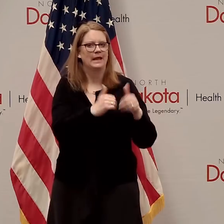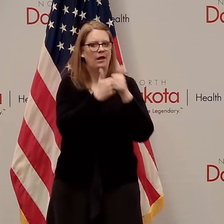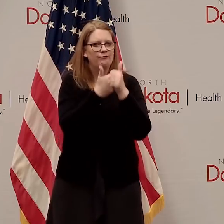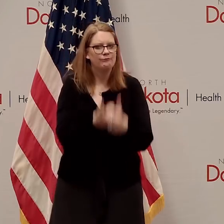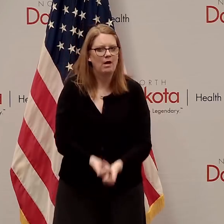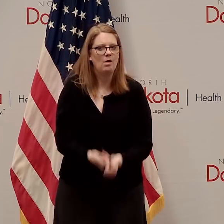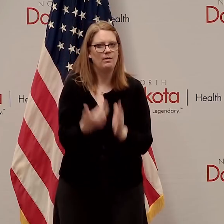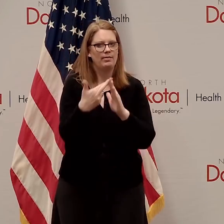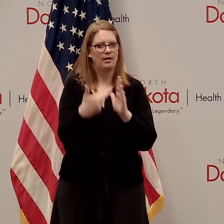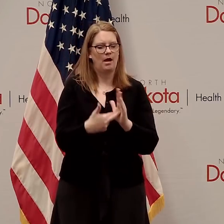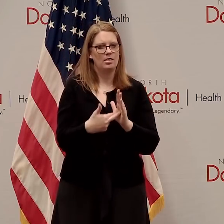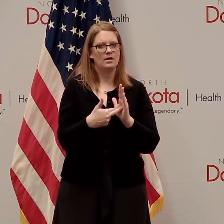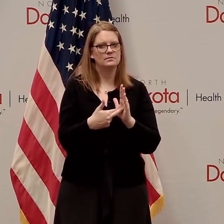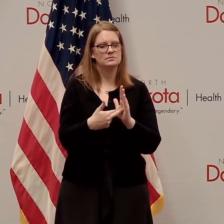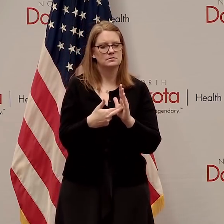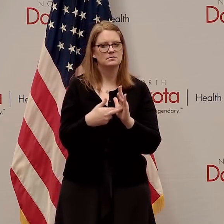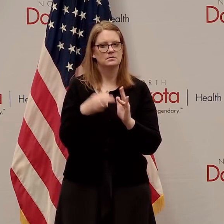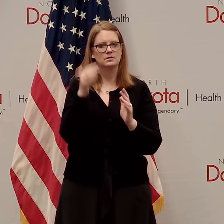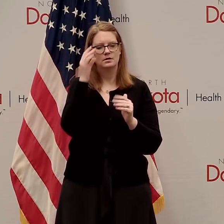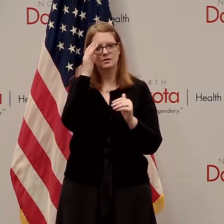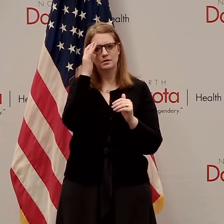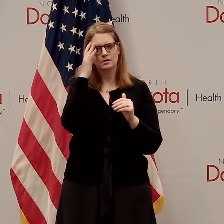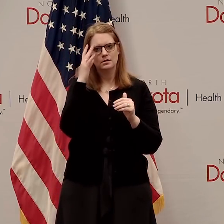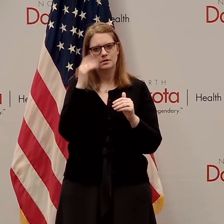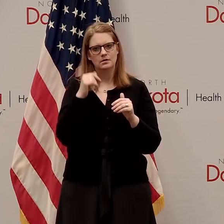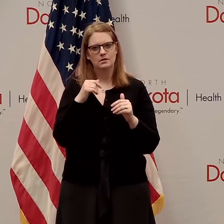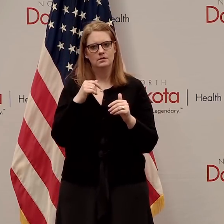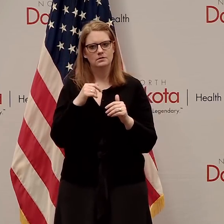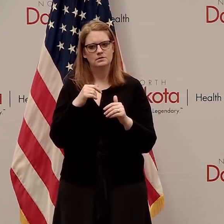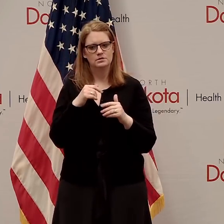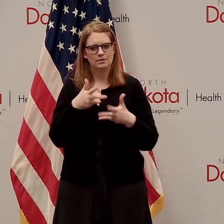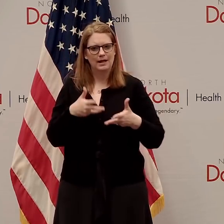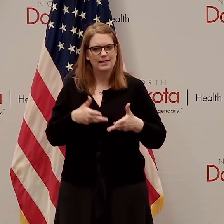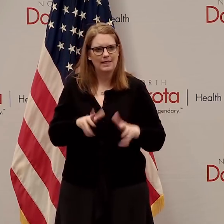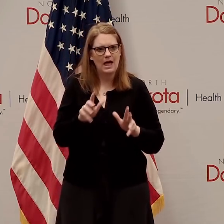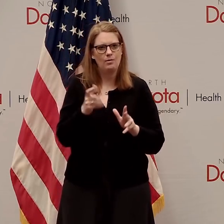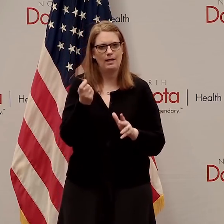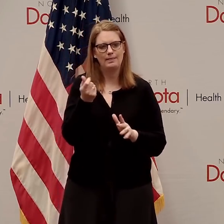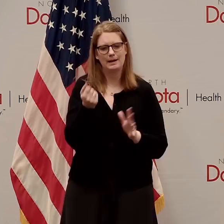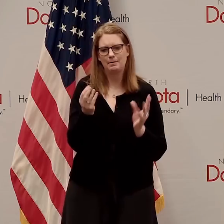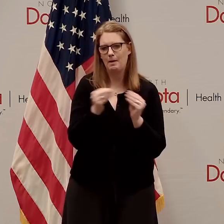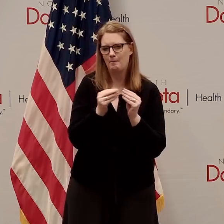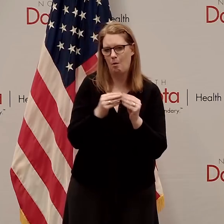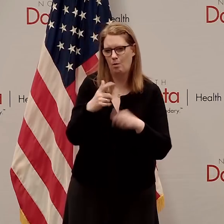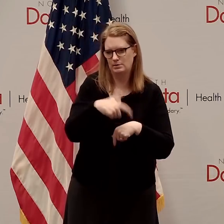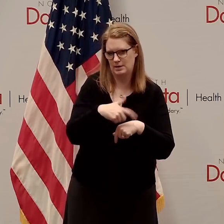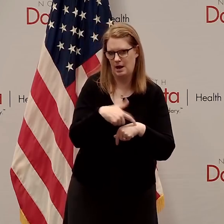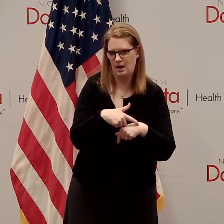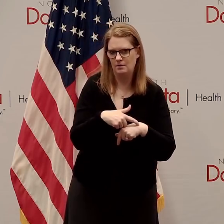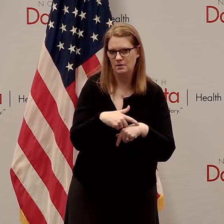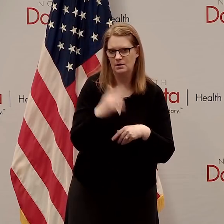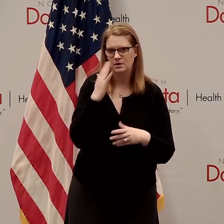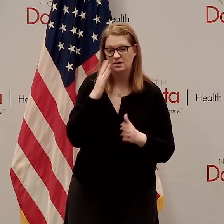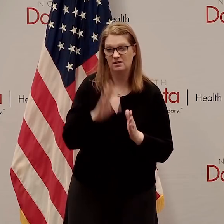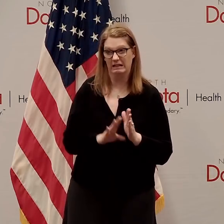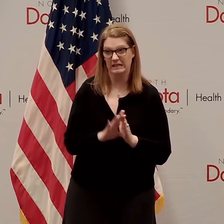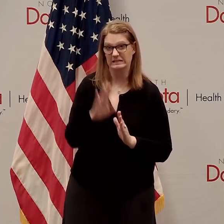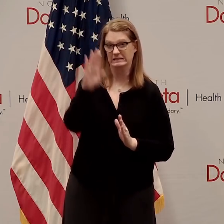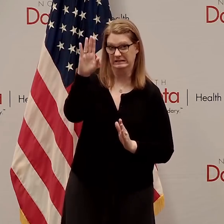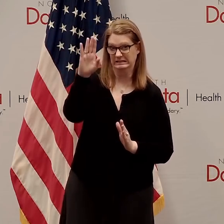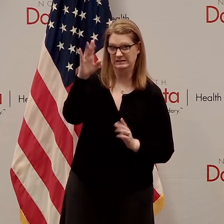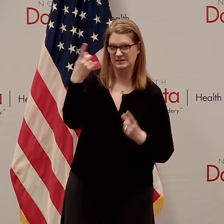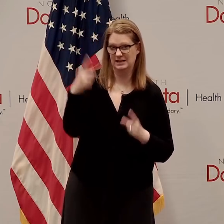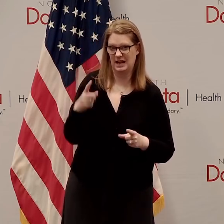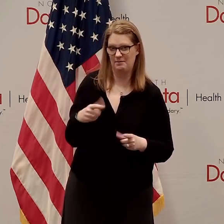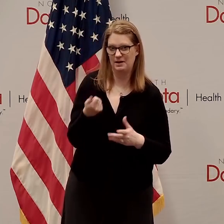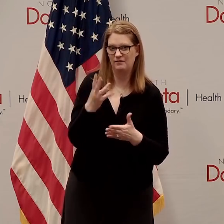guidelines to buy us a little more time to get through a steep curve if we're going to have one in the coming